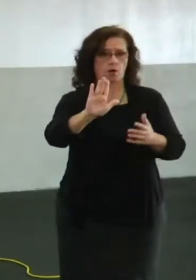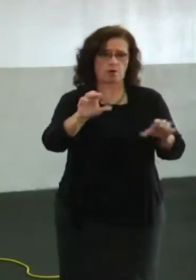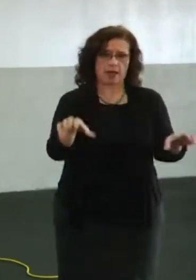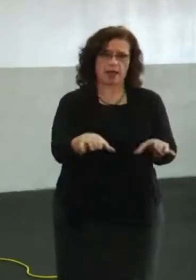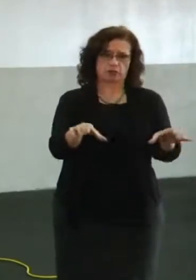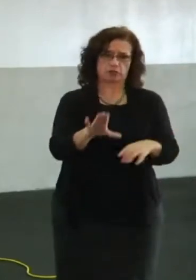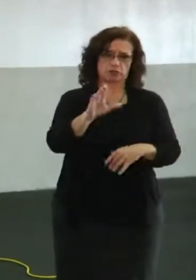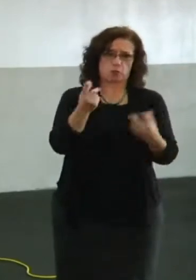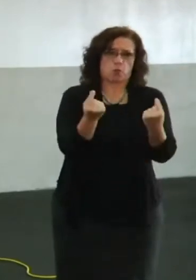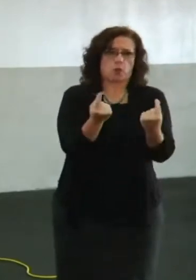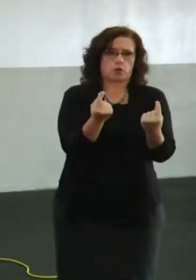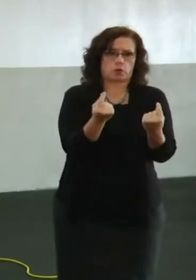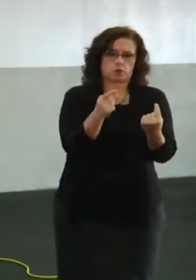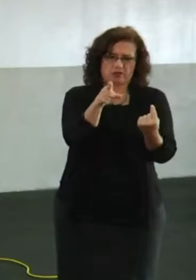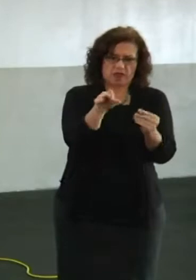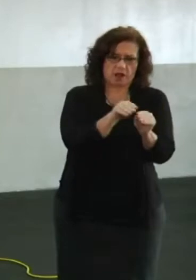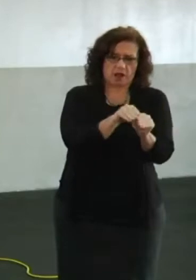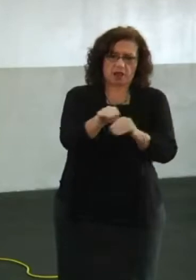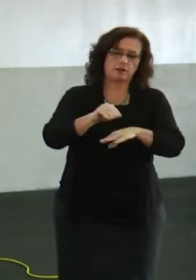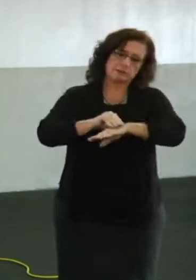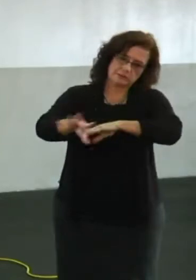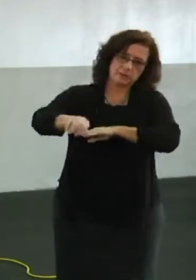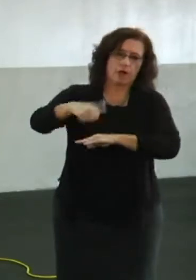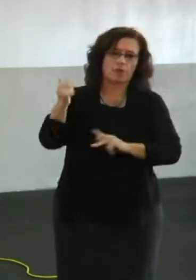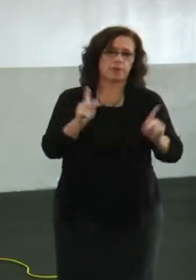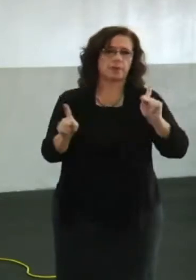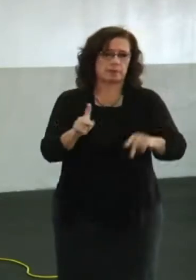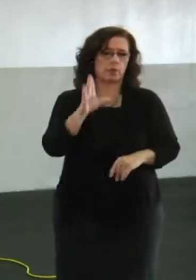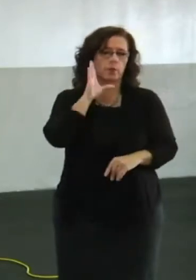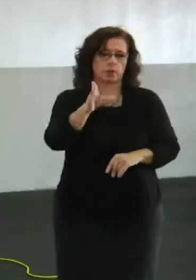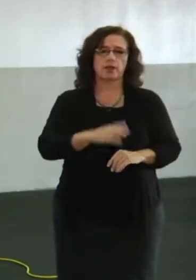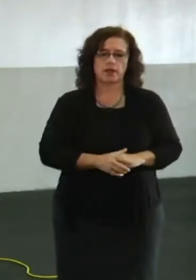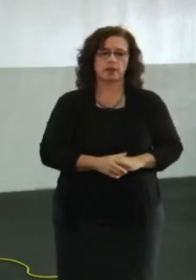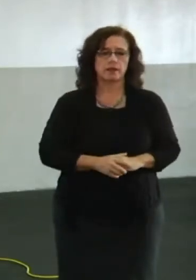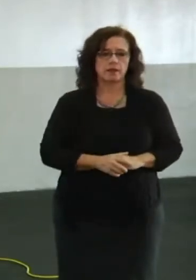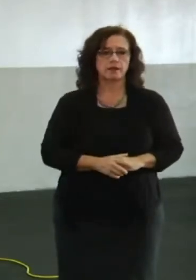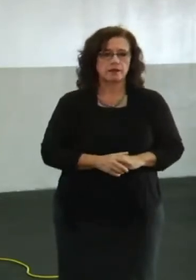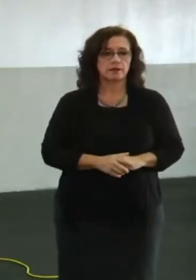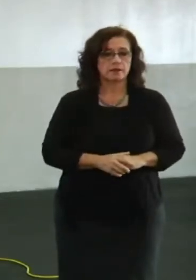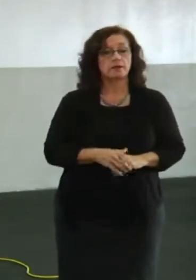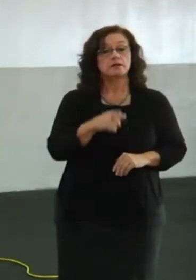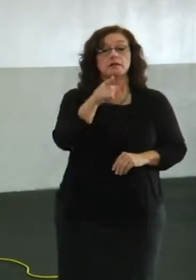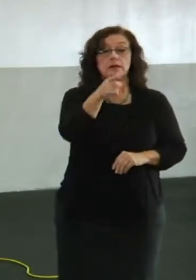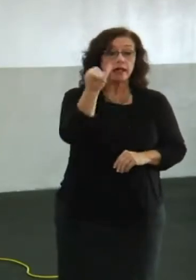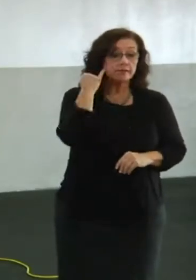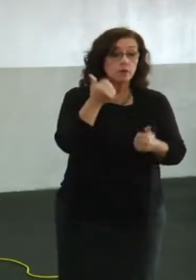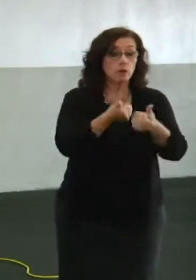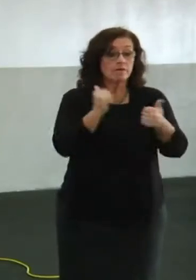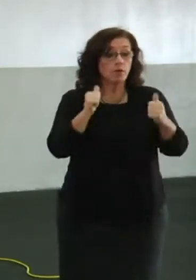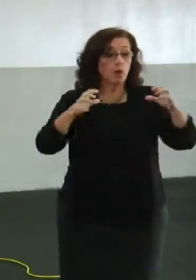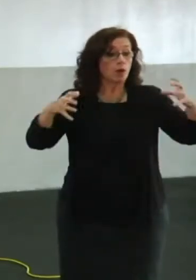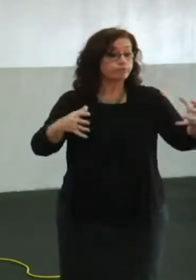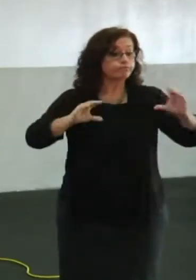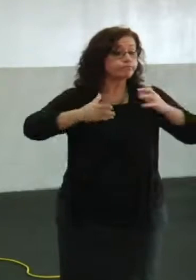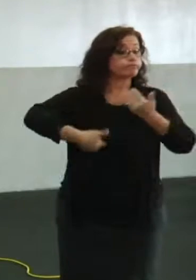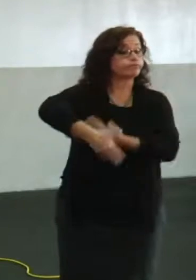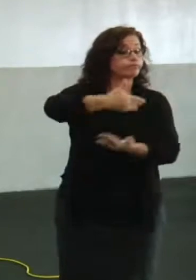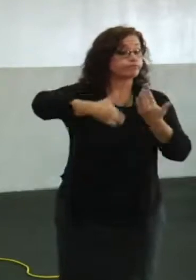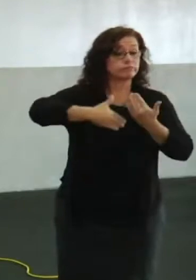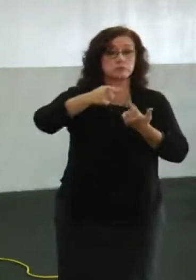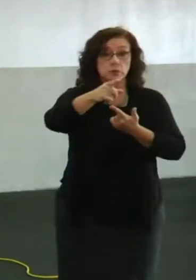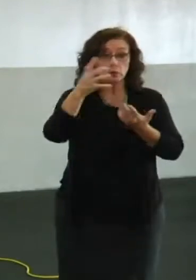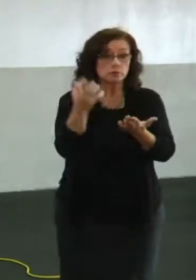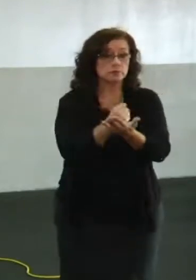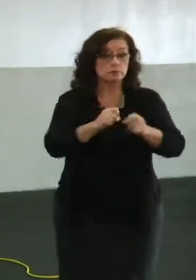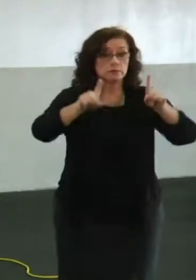your actions do matter, and they matter in particular this week because you avoiding large gatherings this week, you getting tested this